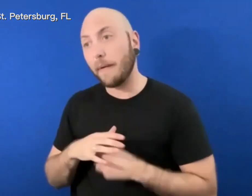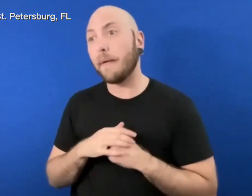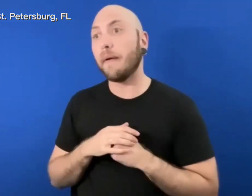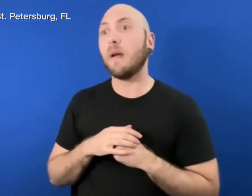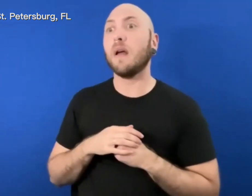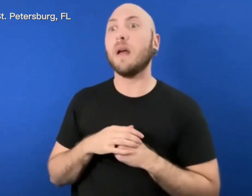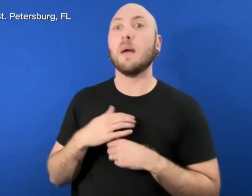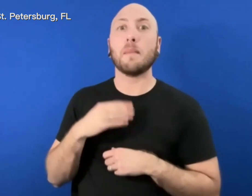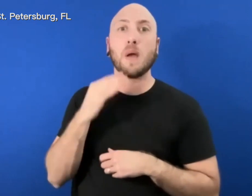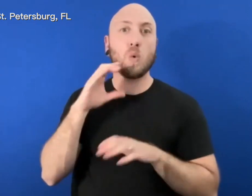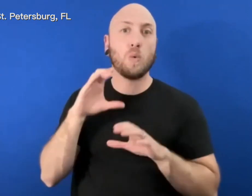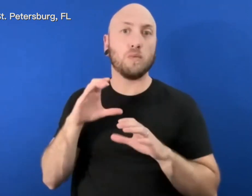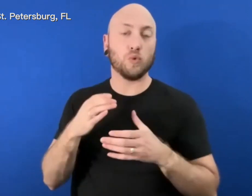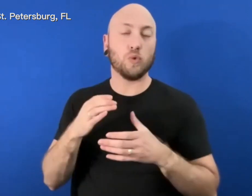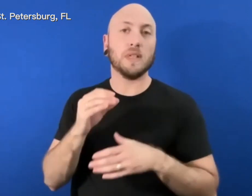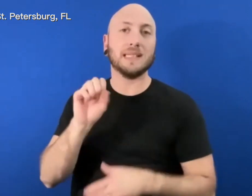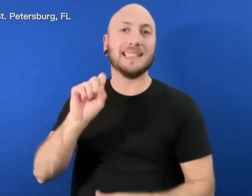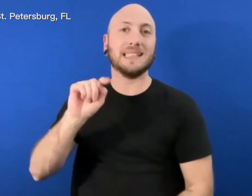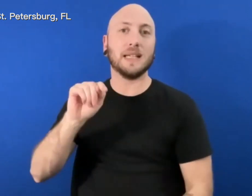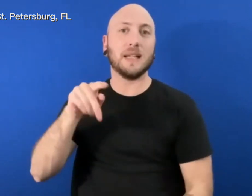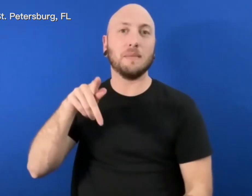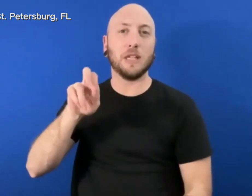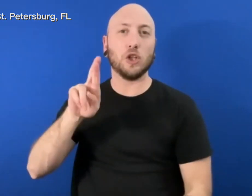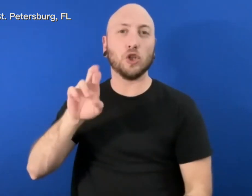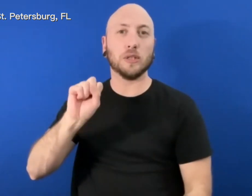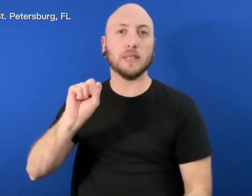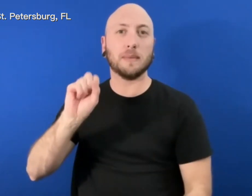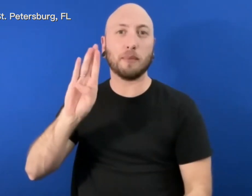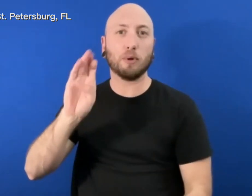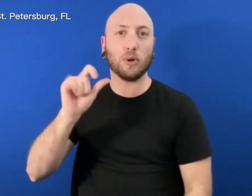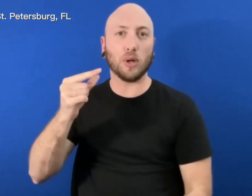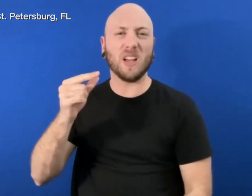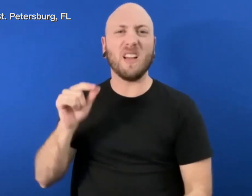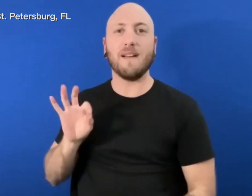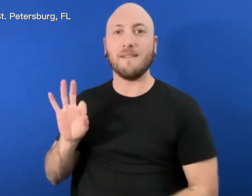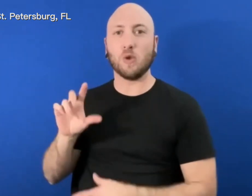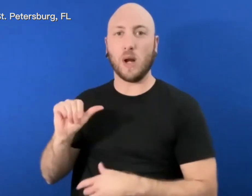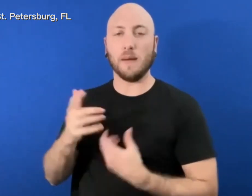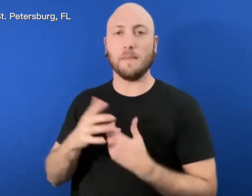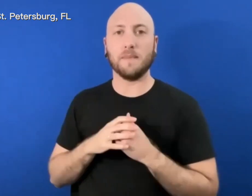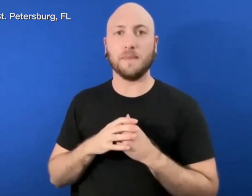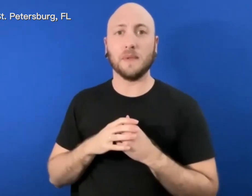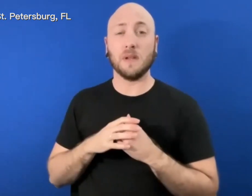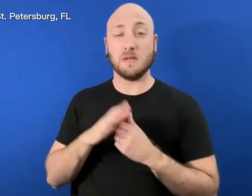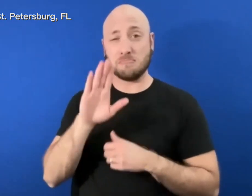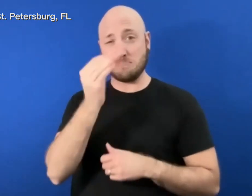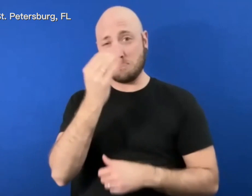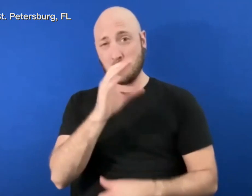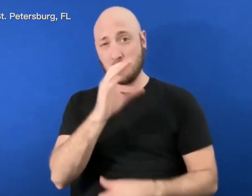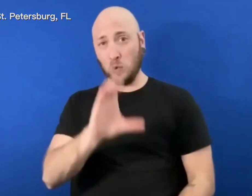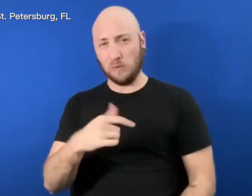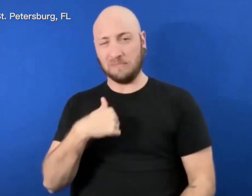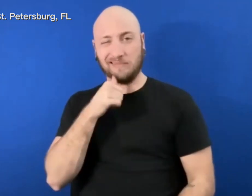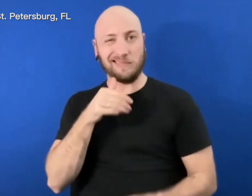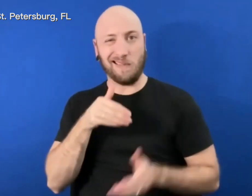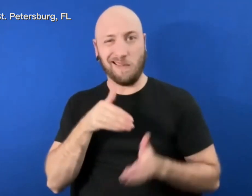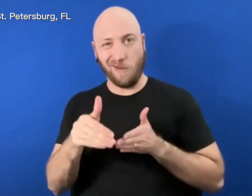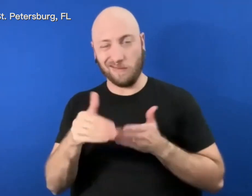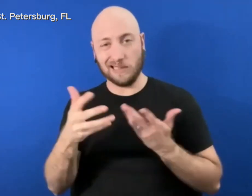Florida. I don't do too many of these Zoom meetings, but this is pretty sweet. And just seeing how this is operating, I like